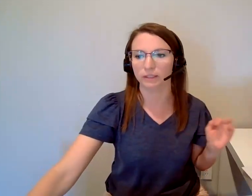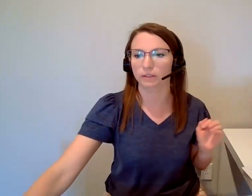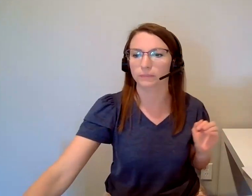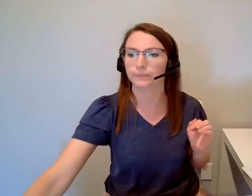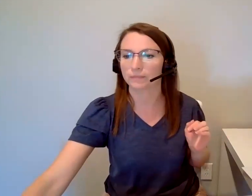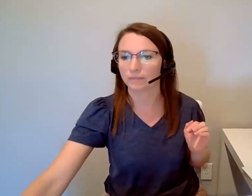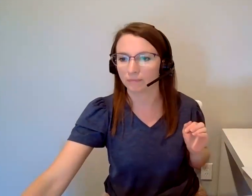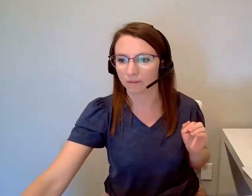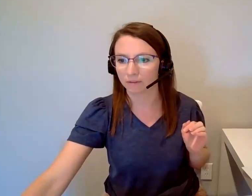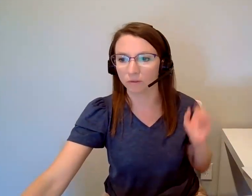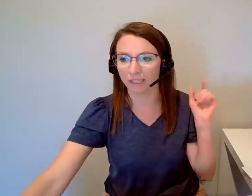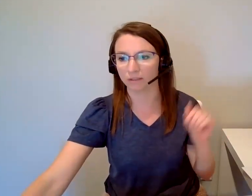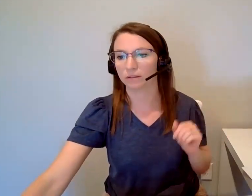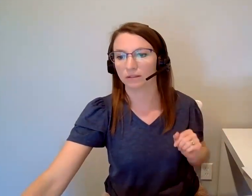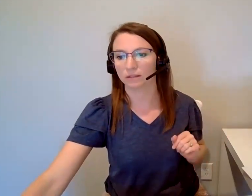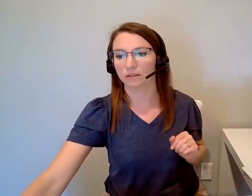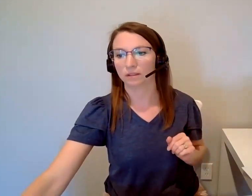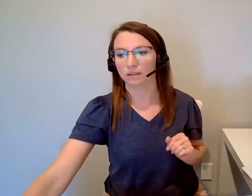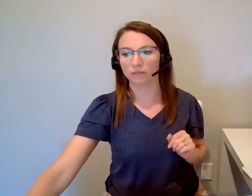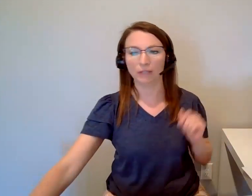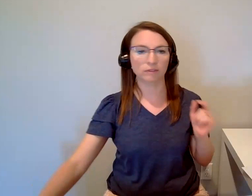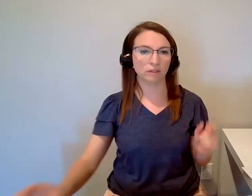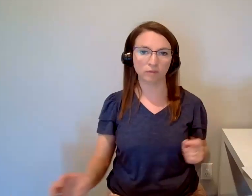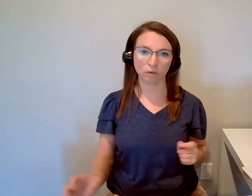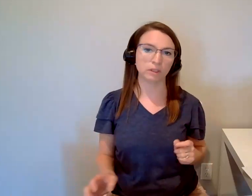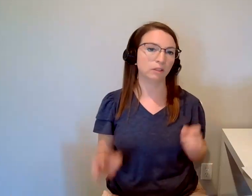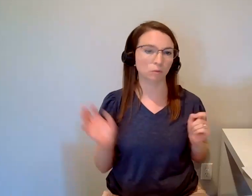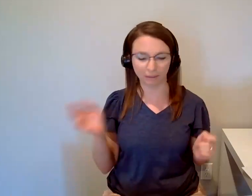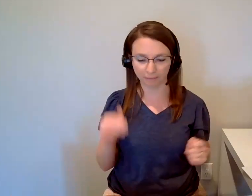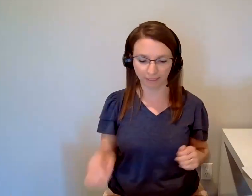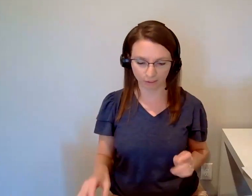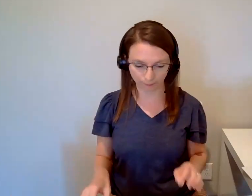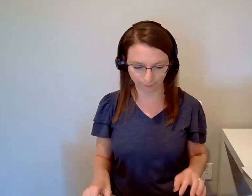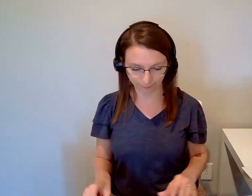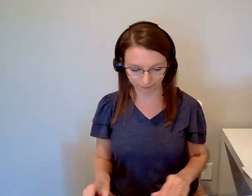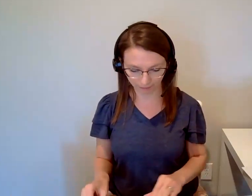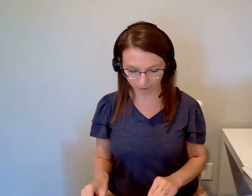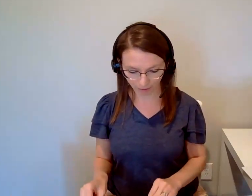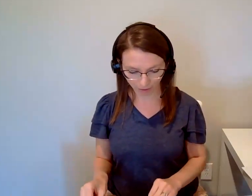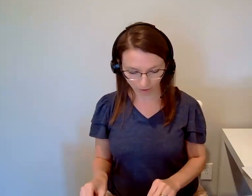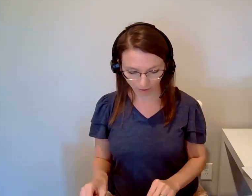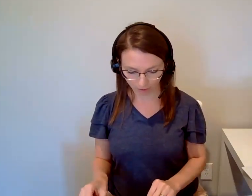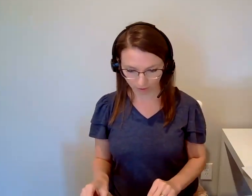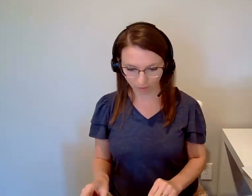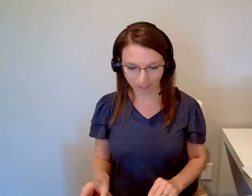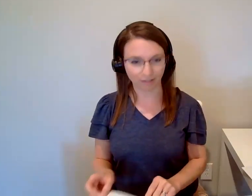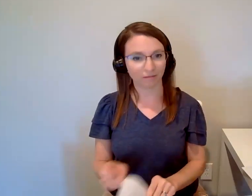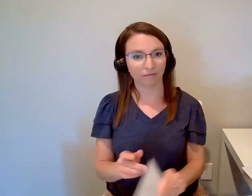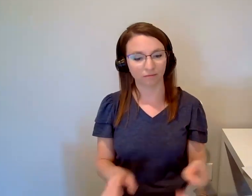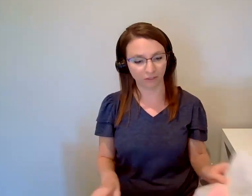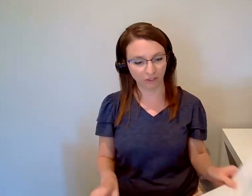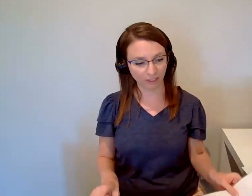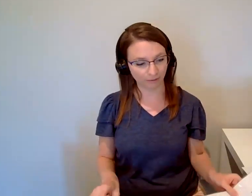to you. So yes, if you have to leave early, you'll be able to catch up. Okay, very good.